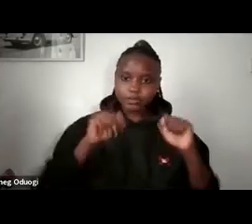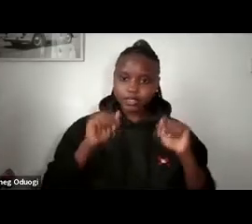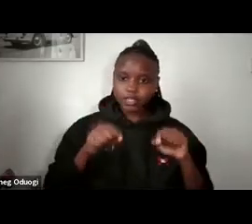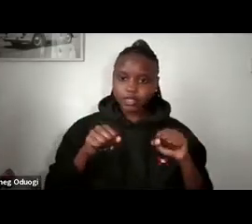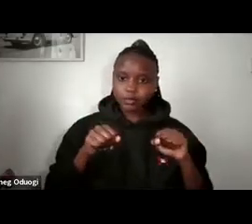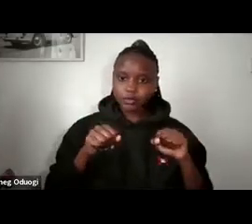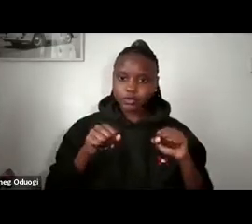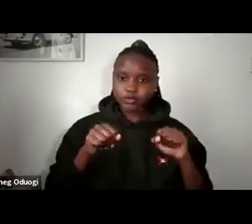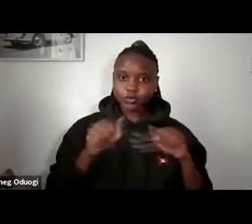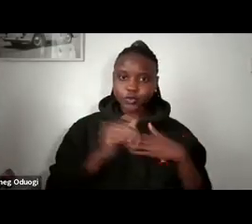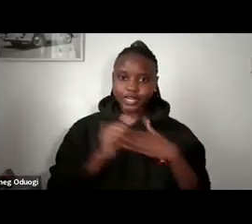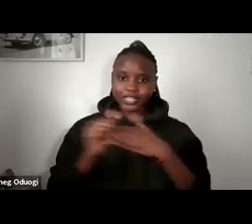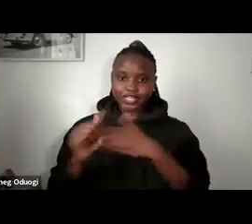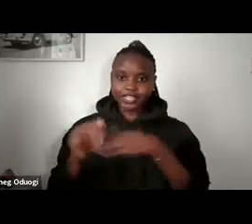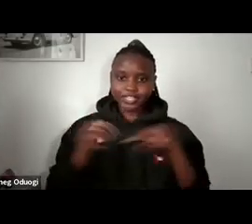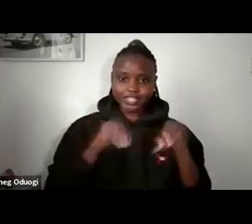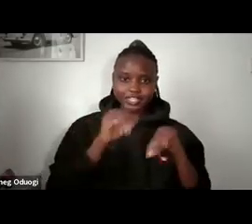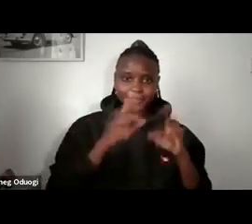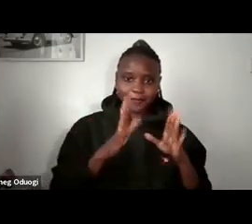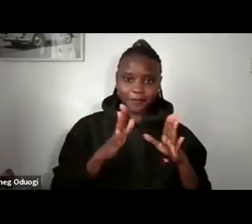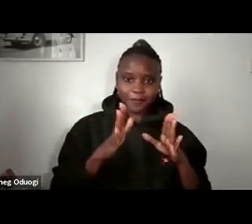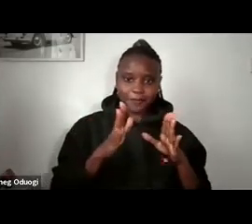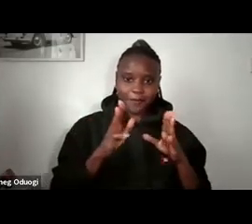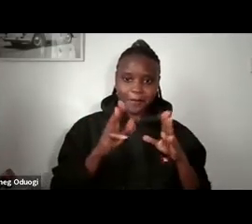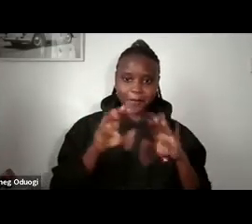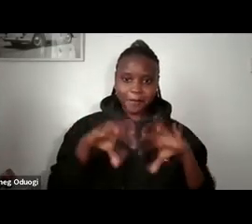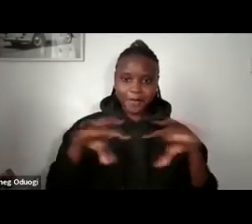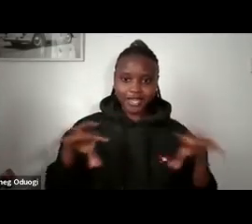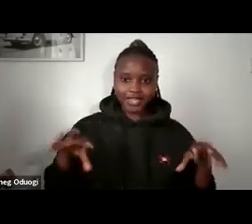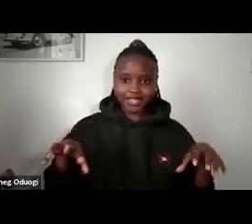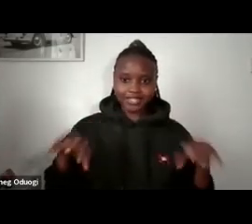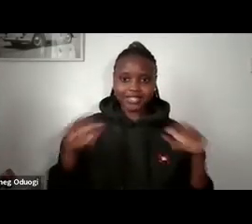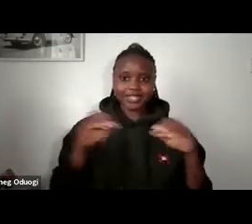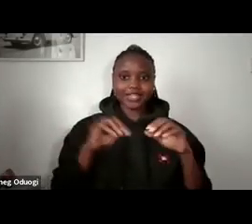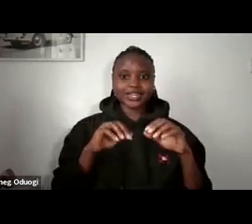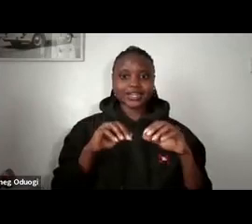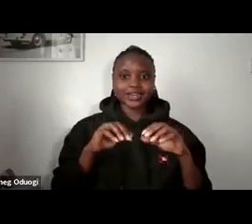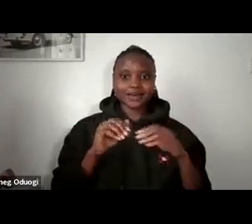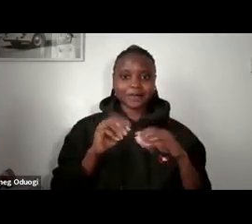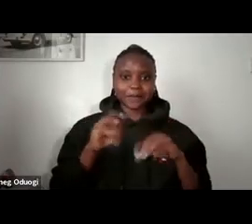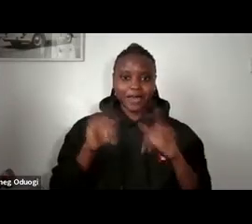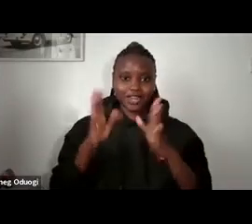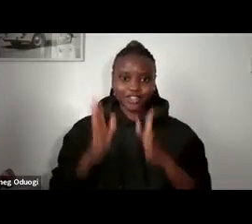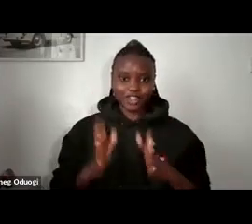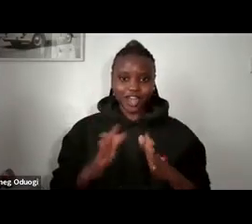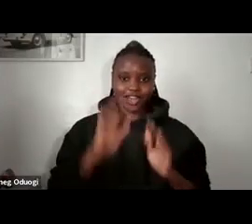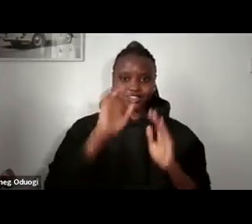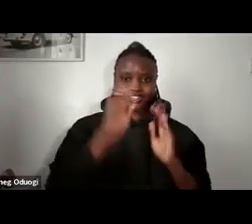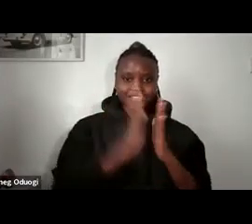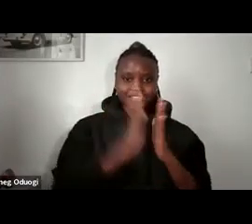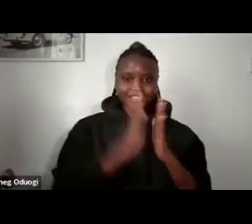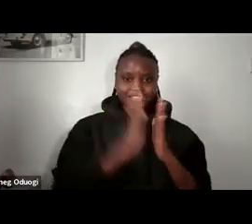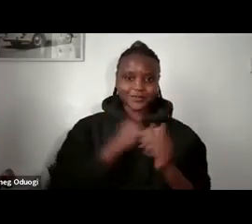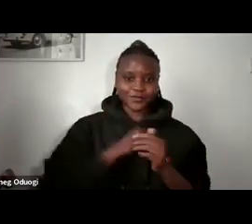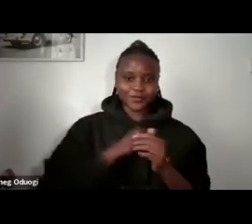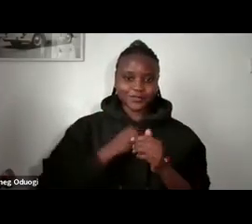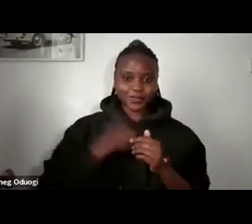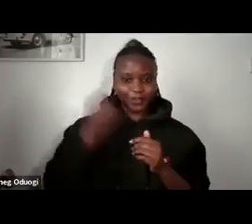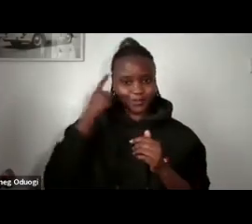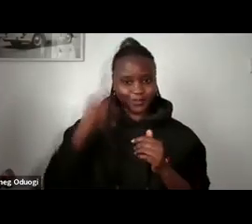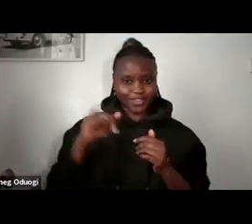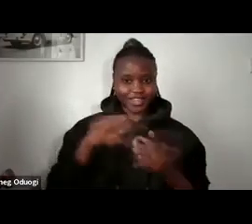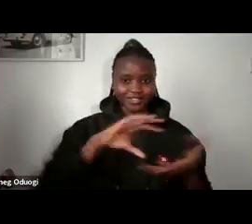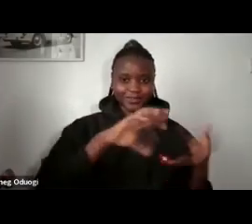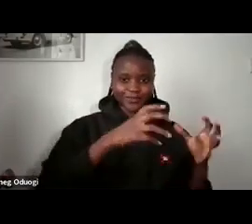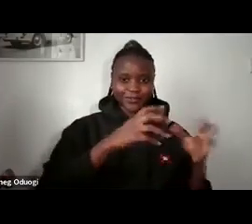She's a managing manager at eKitabu, marketing manager. Sorry for that. and she's going